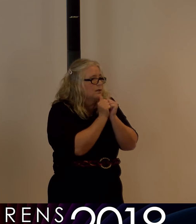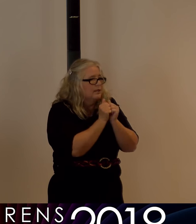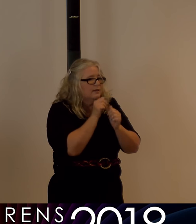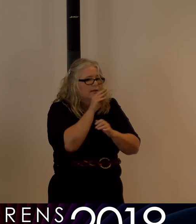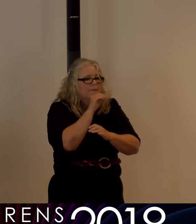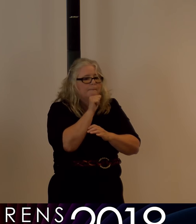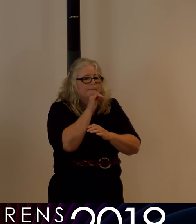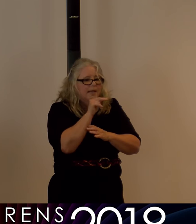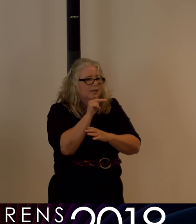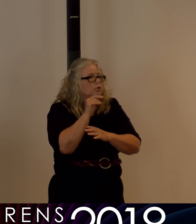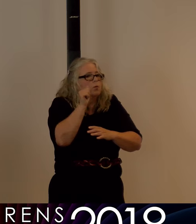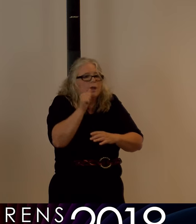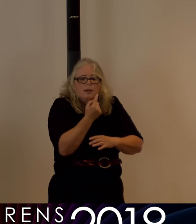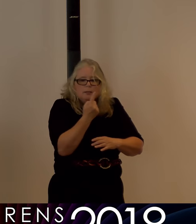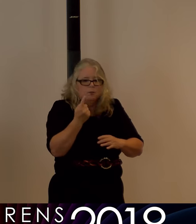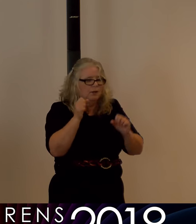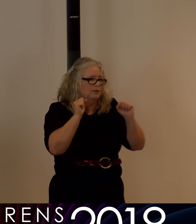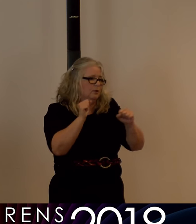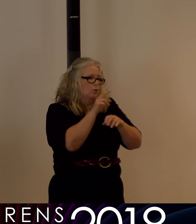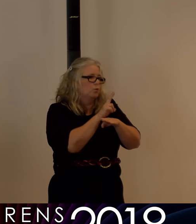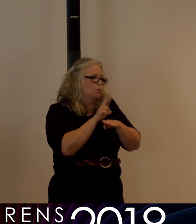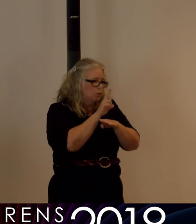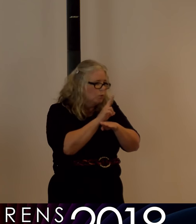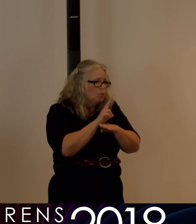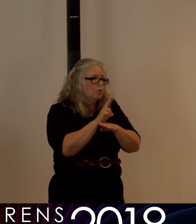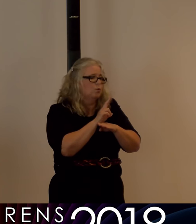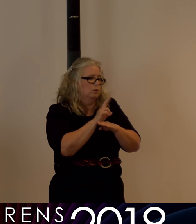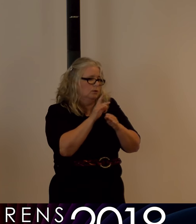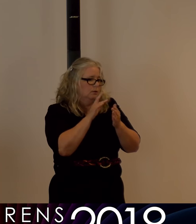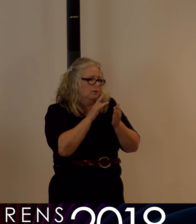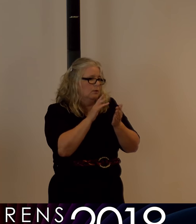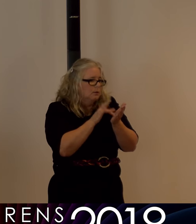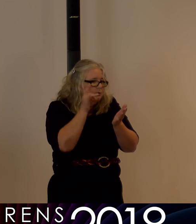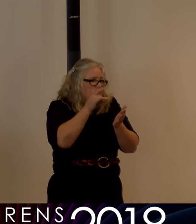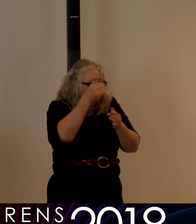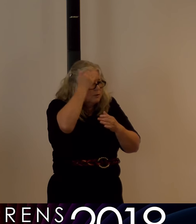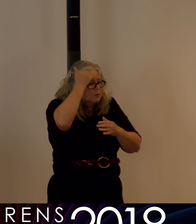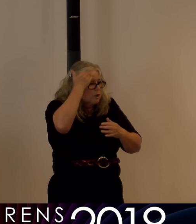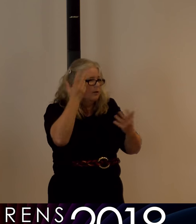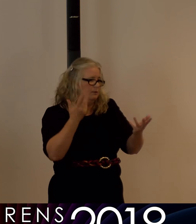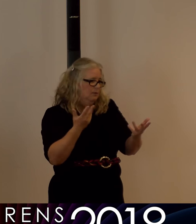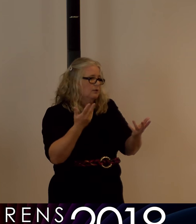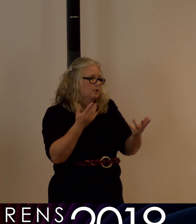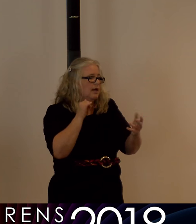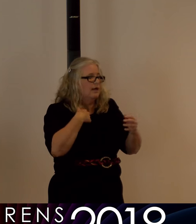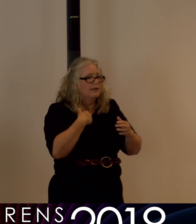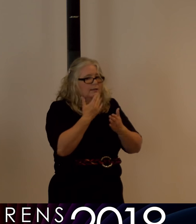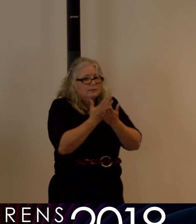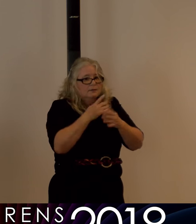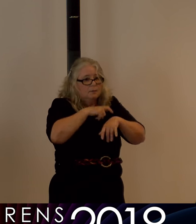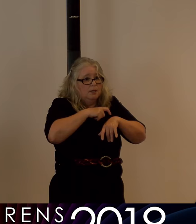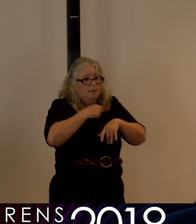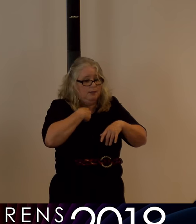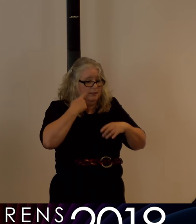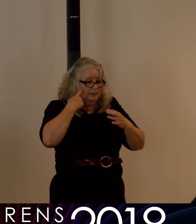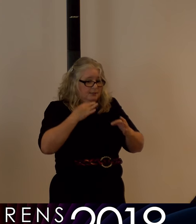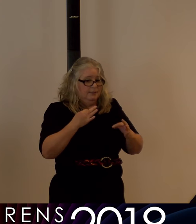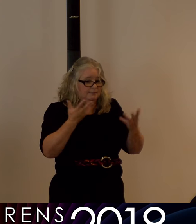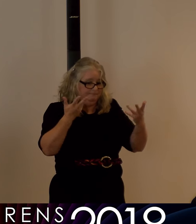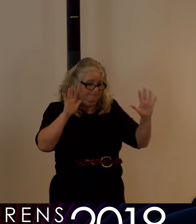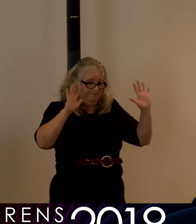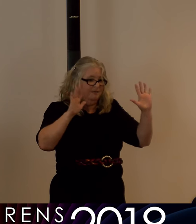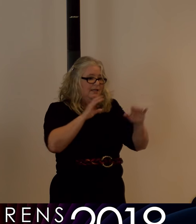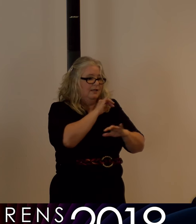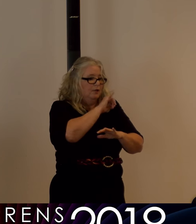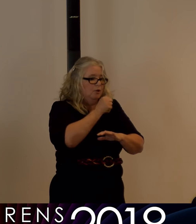is really nice because we were actively involved in collaborations, but at some point I decided, you know what, enough is enough. The Jackson